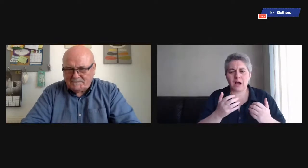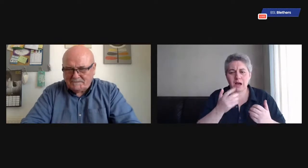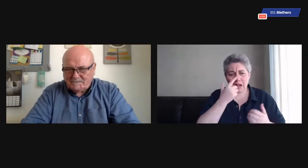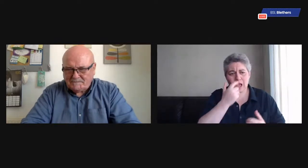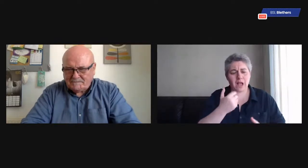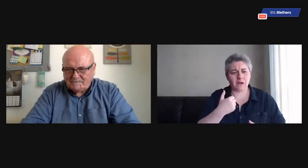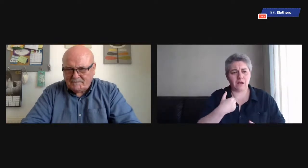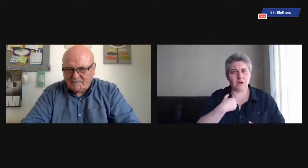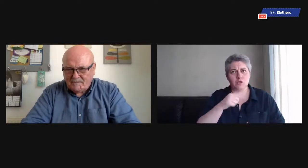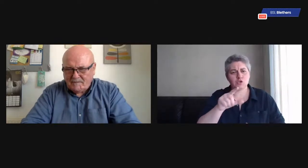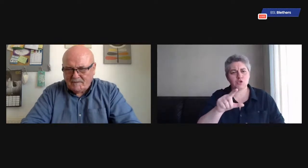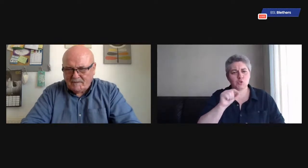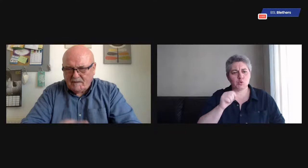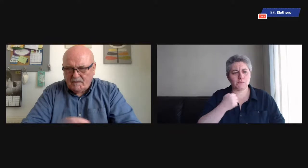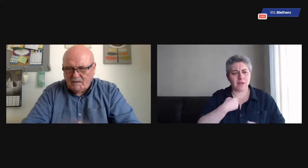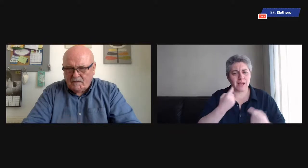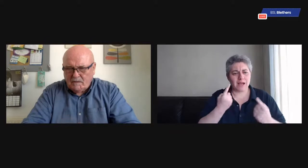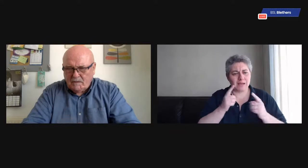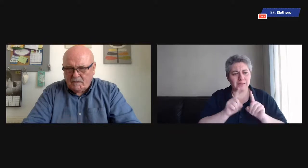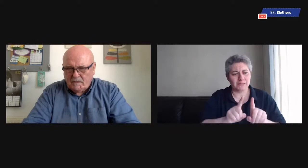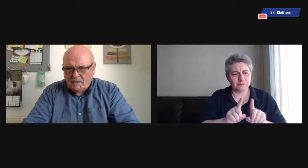Linda is asking a question.